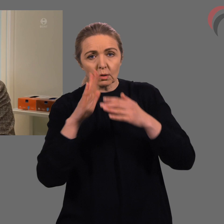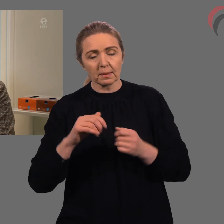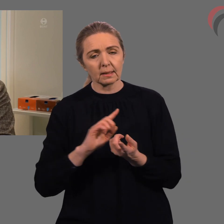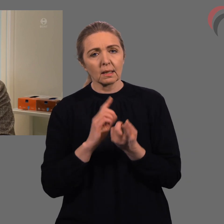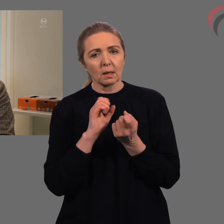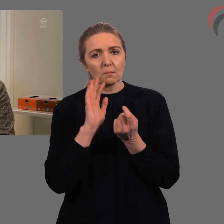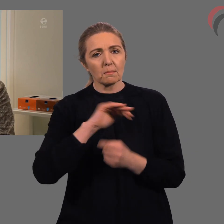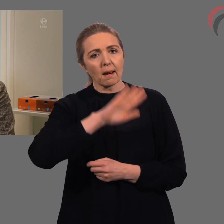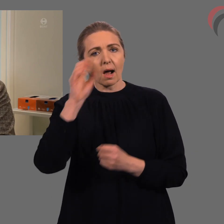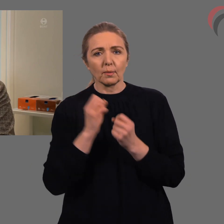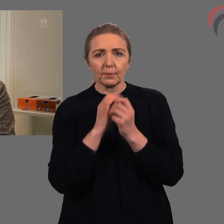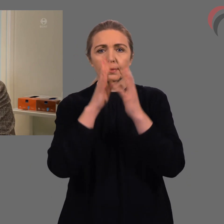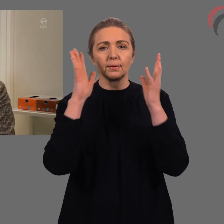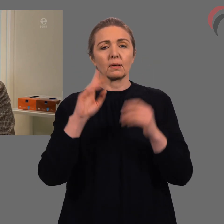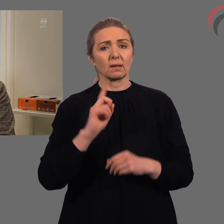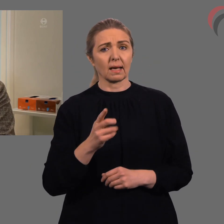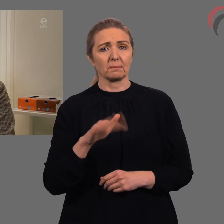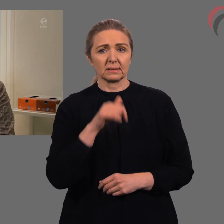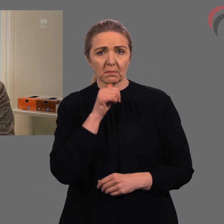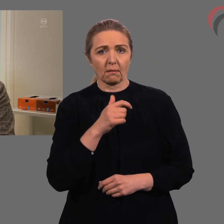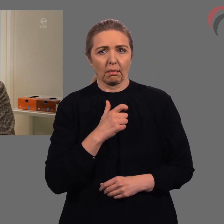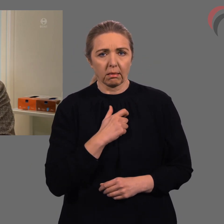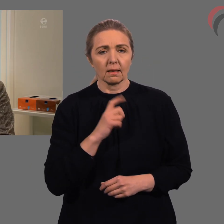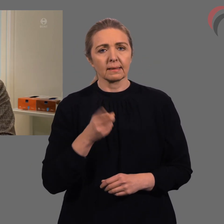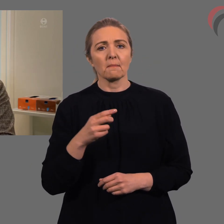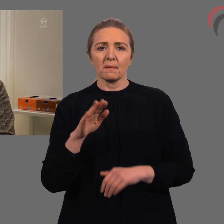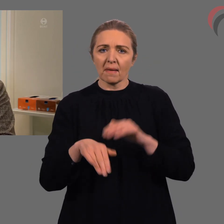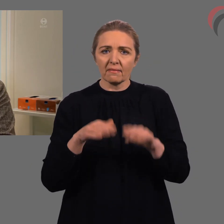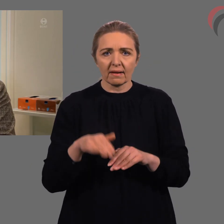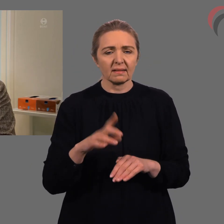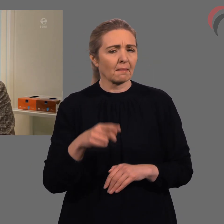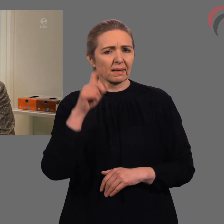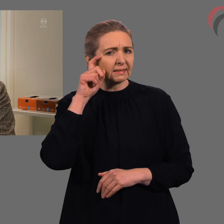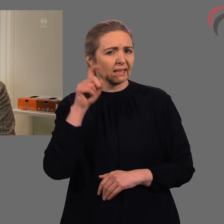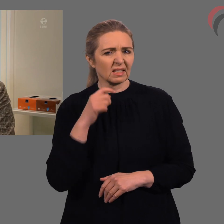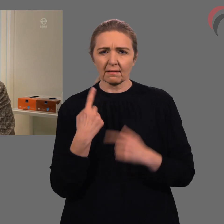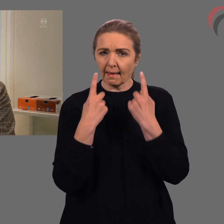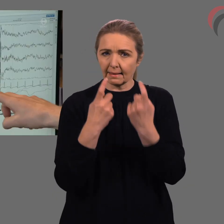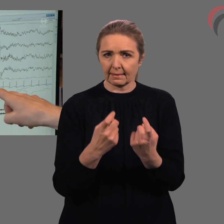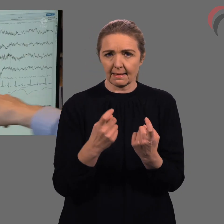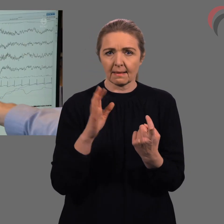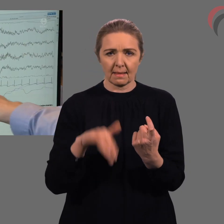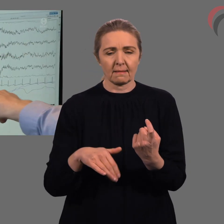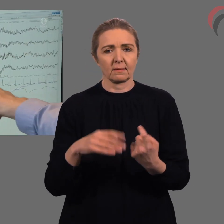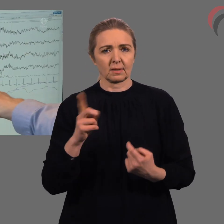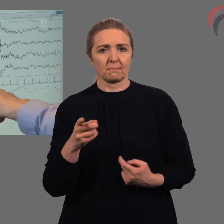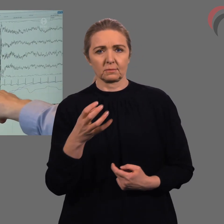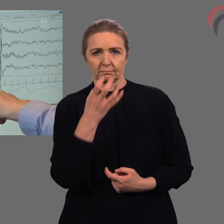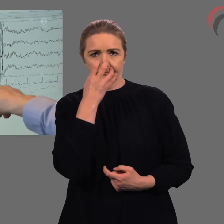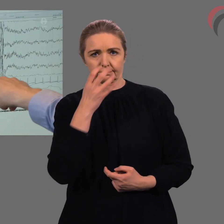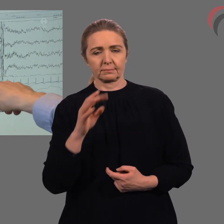And there's a lot of stigma around the treatment of CPAP as well as not a very sexy, not a very attractive device.